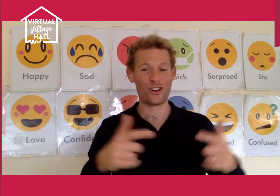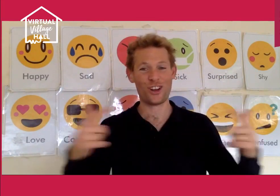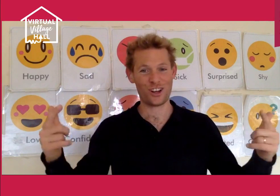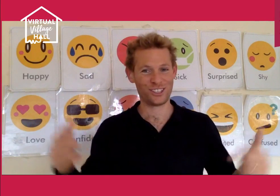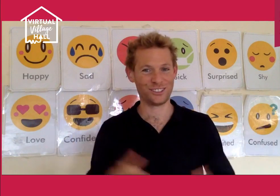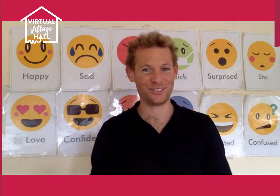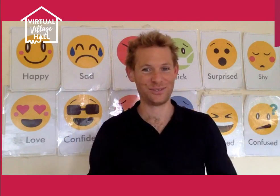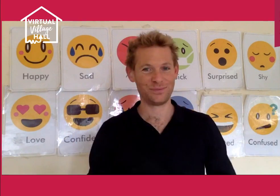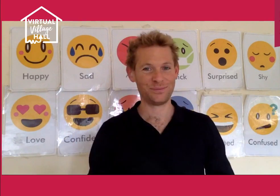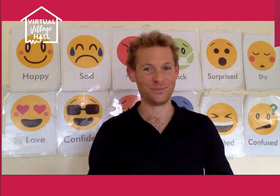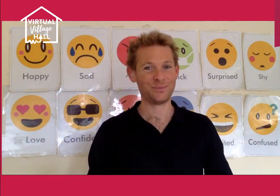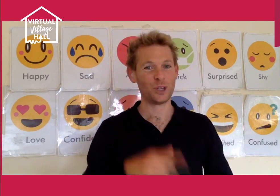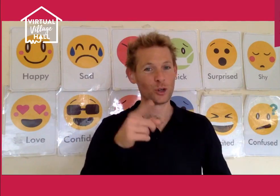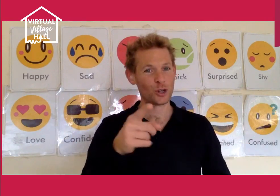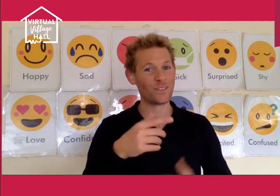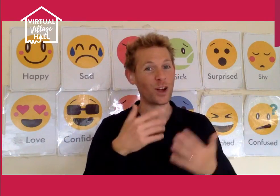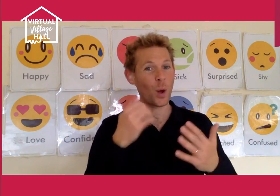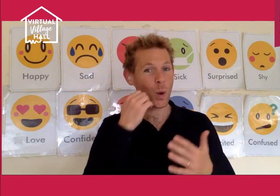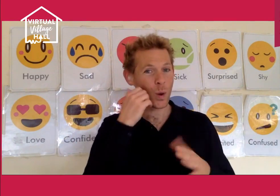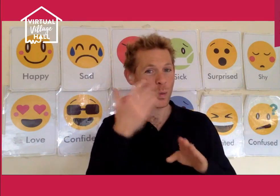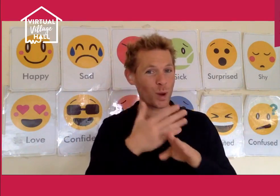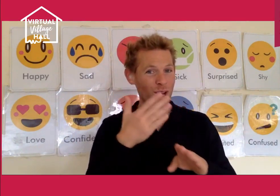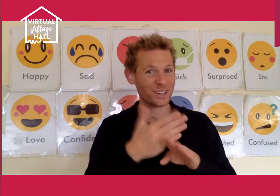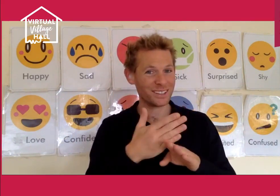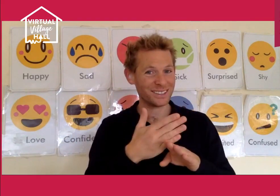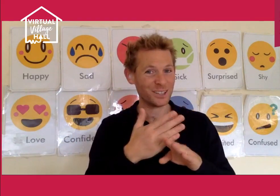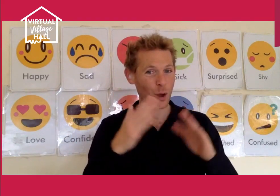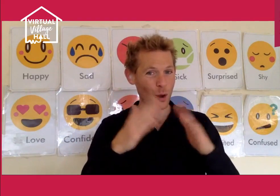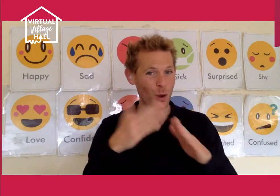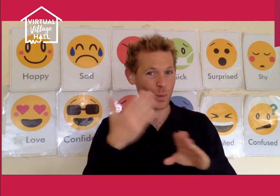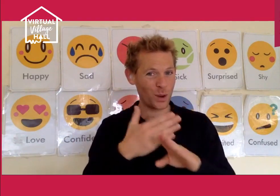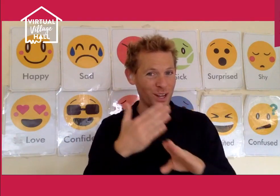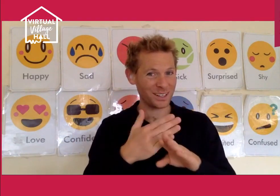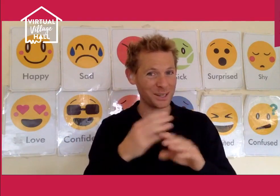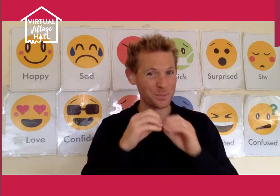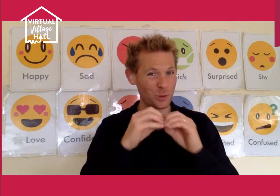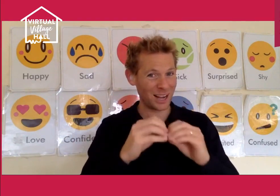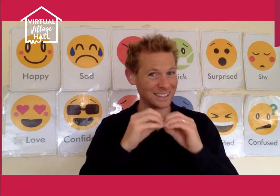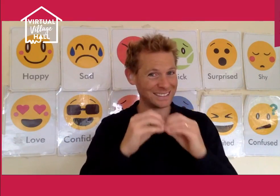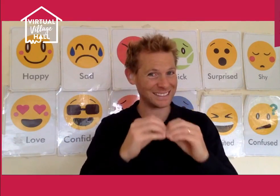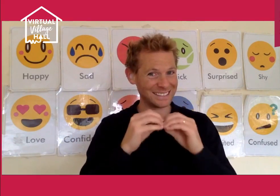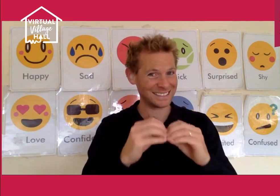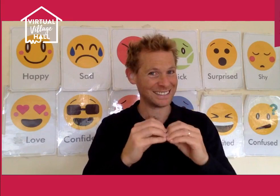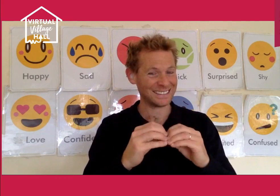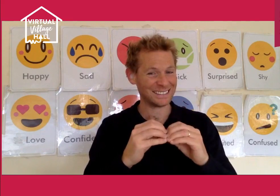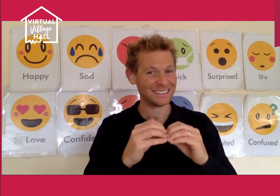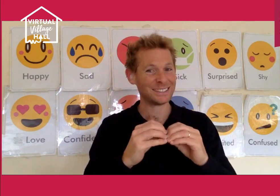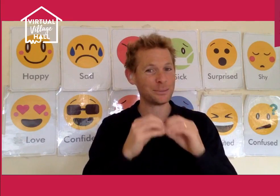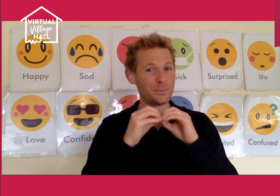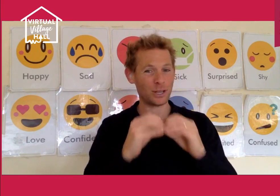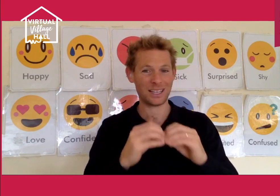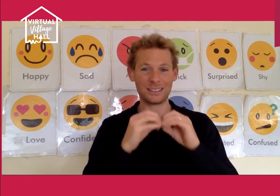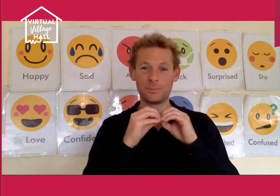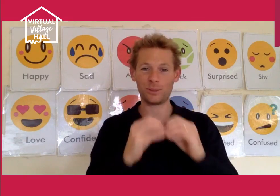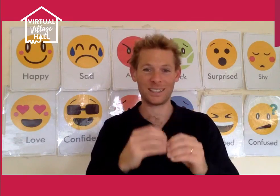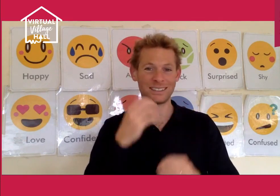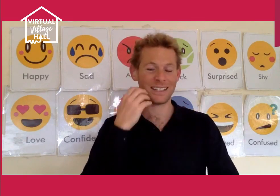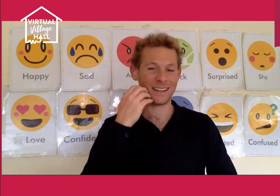Wow, that is a lot to cover. I think I'm going to set you some homework though, and it's to